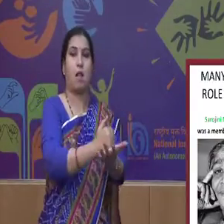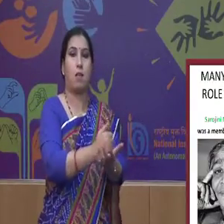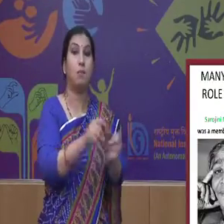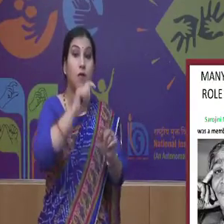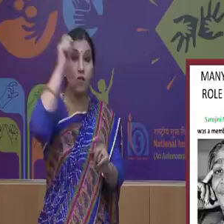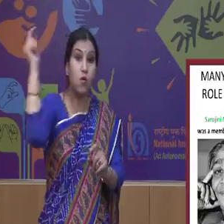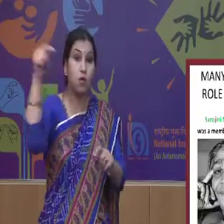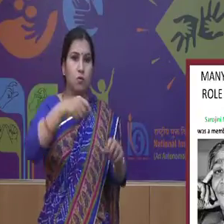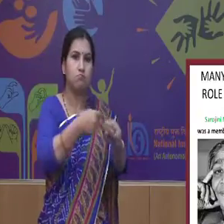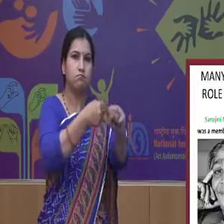British.